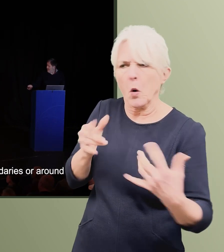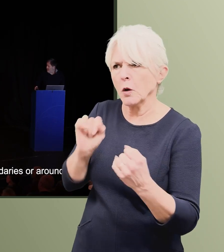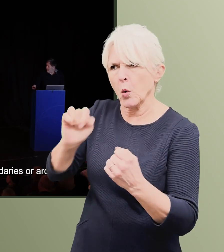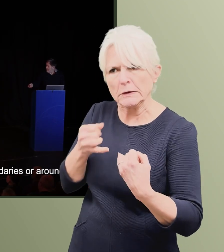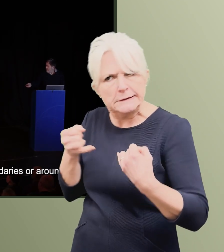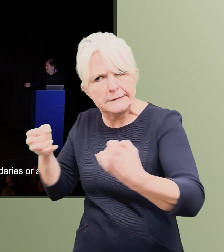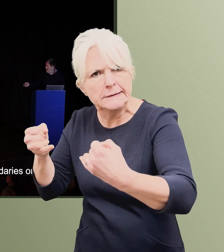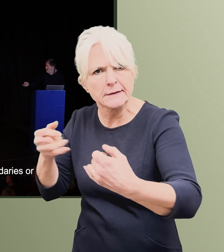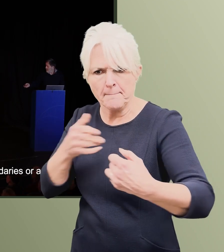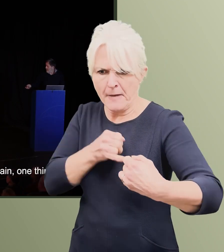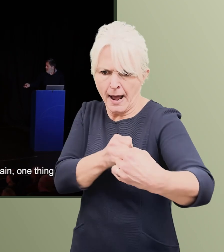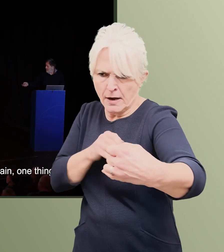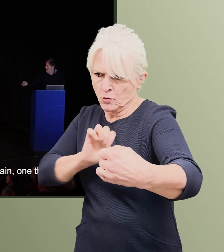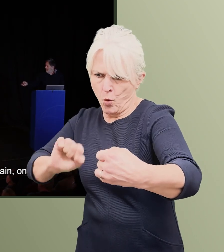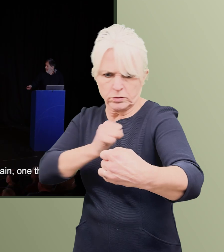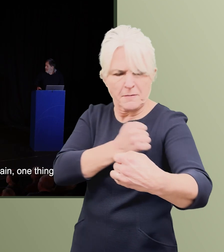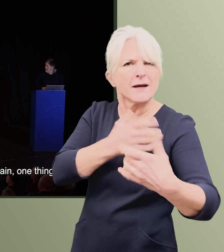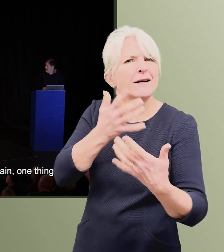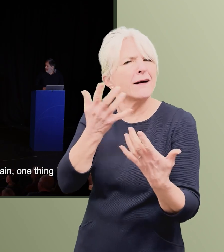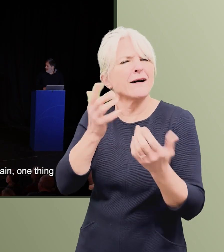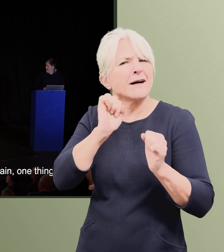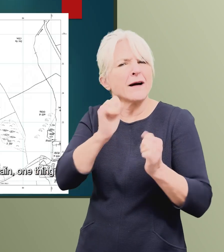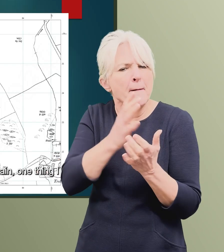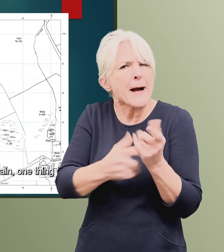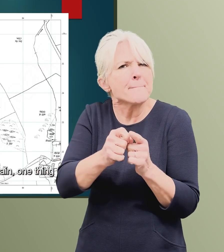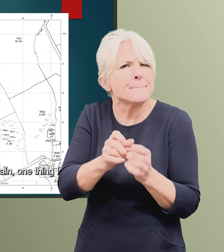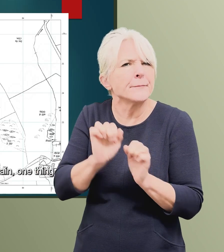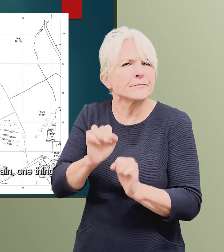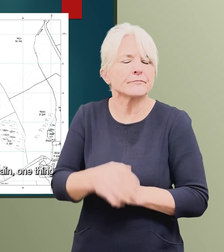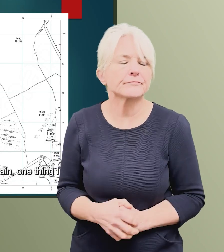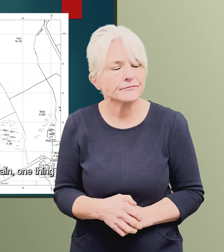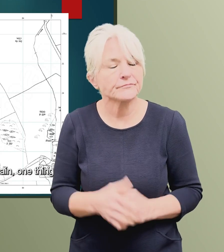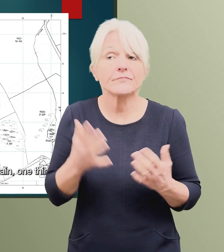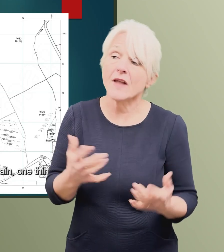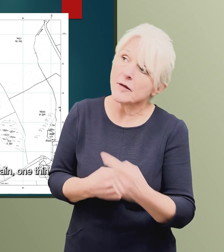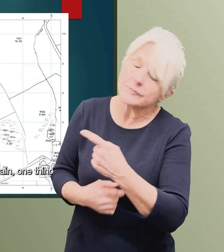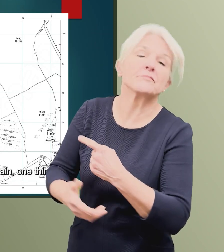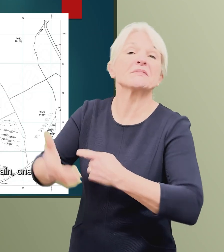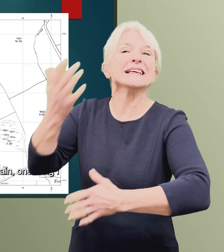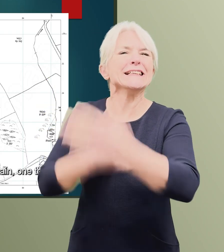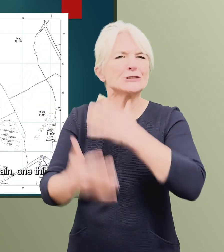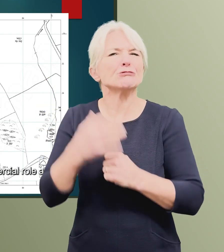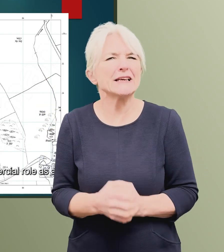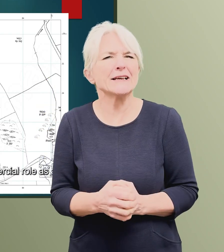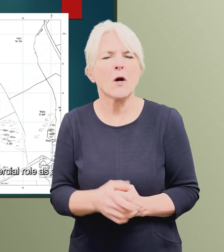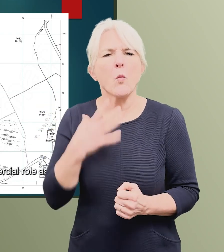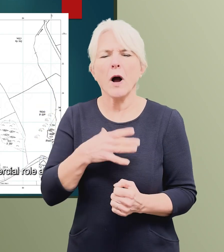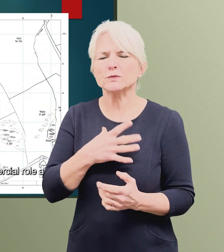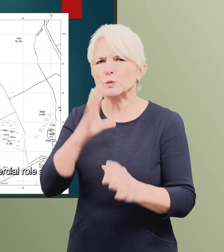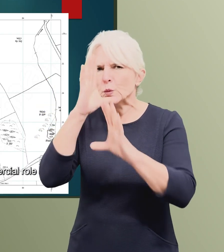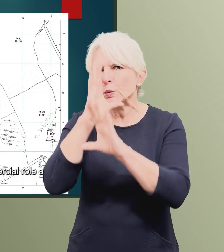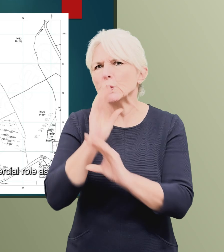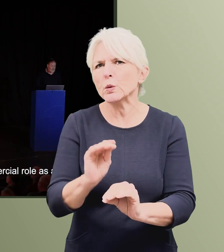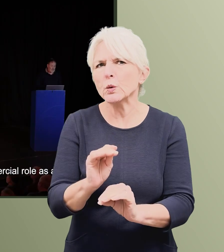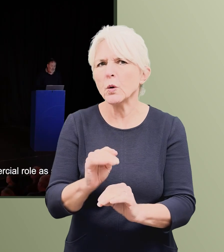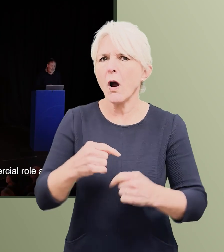around boundaries. Whoops, come back. So looking at the historic mapping, and again, one thing I wanted to stress as well, the